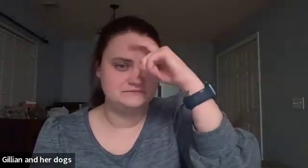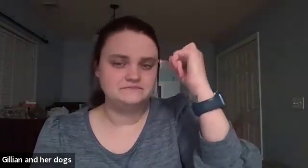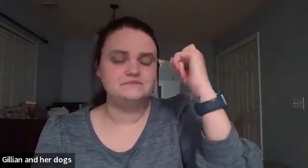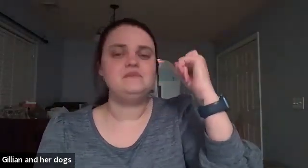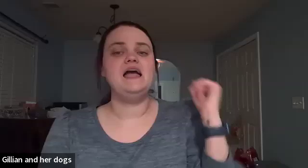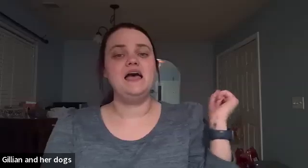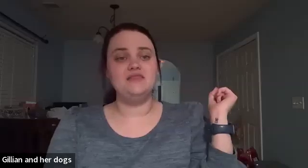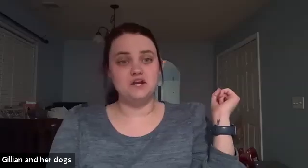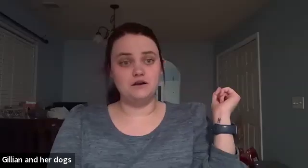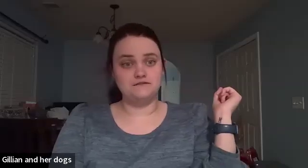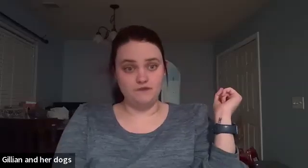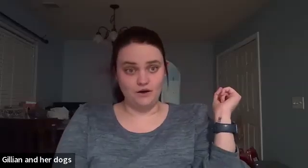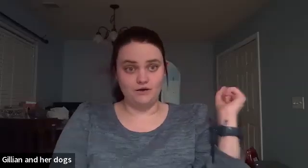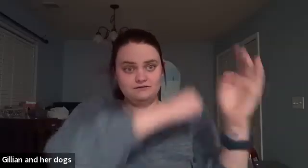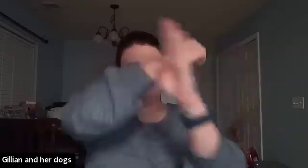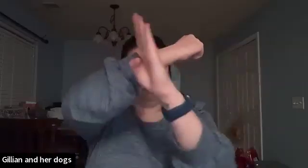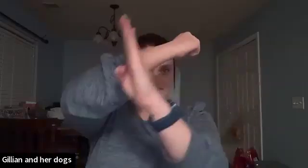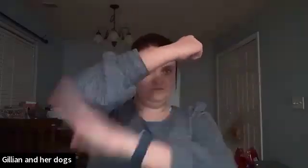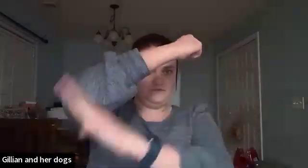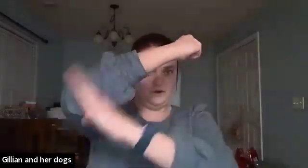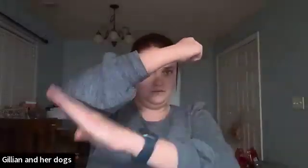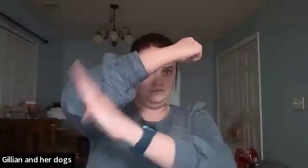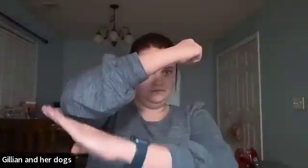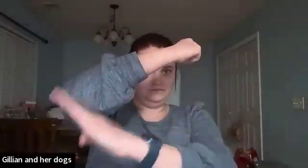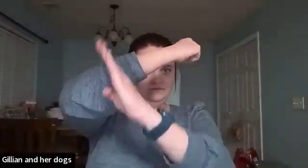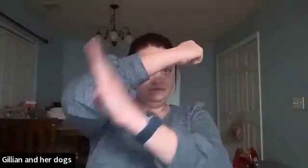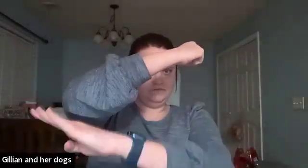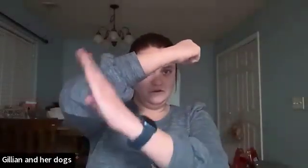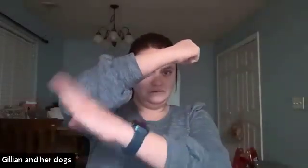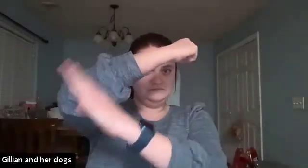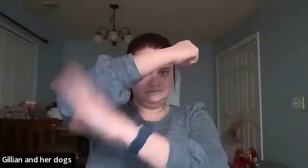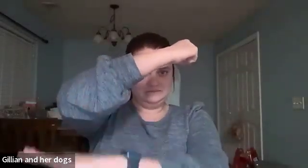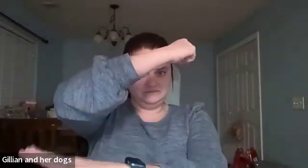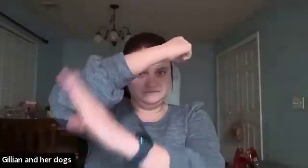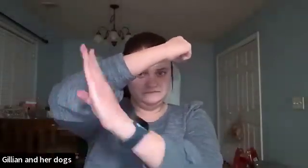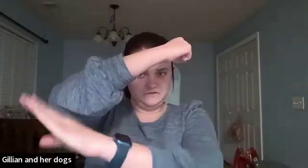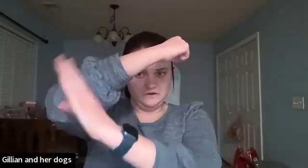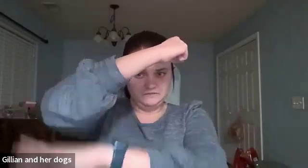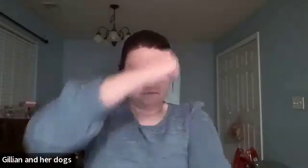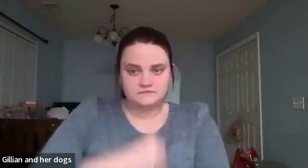summer. And then our fall, fall, fall, fall.